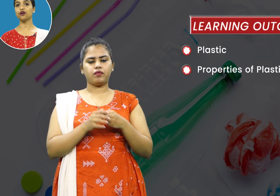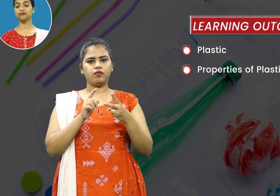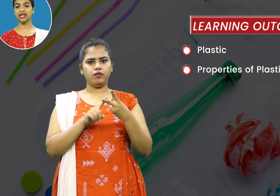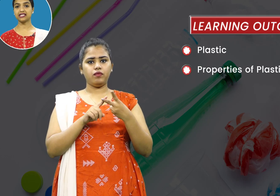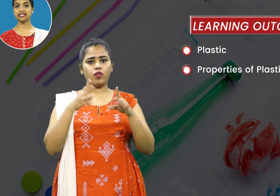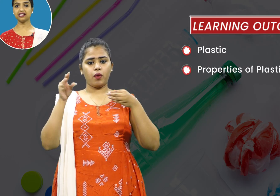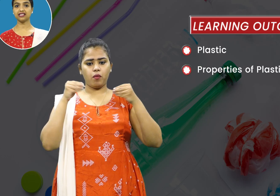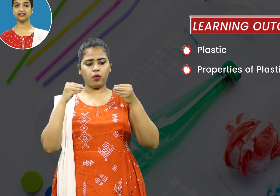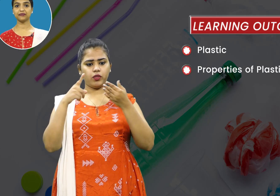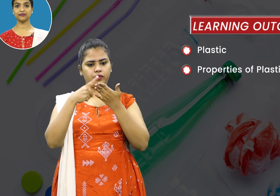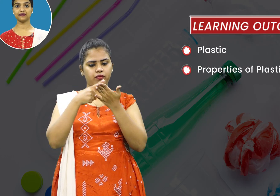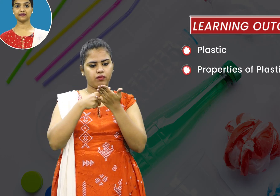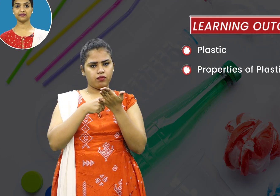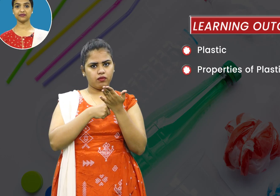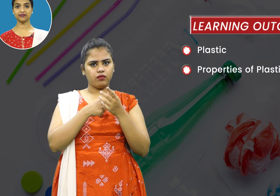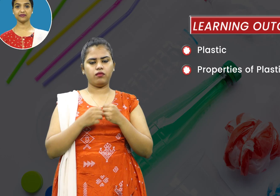Properties of plastic.